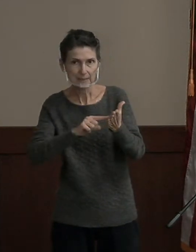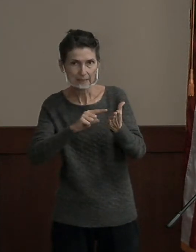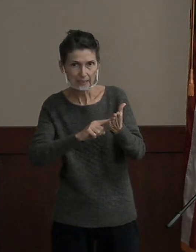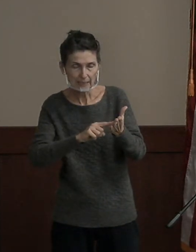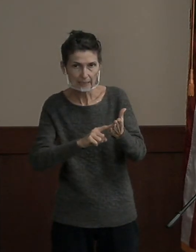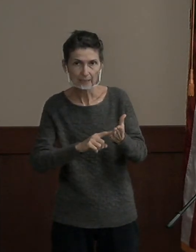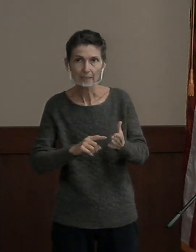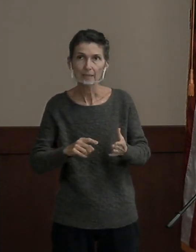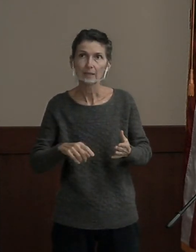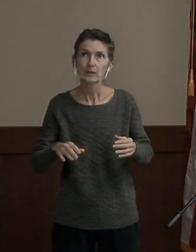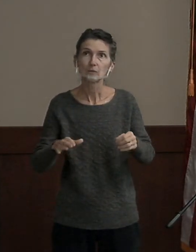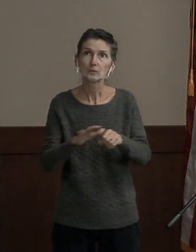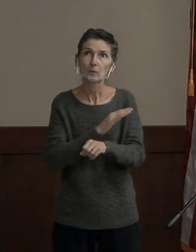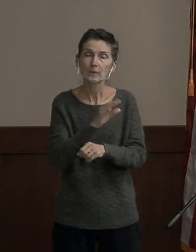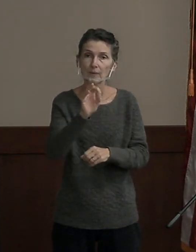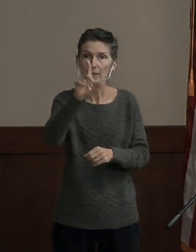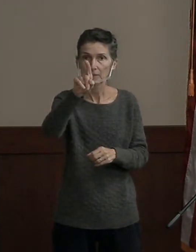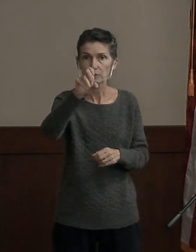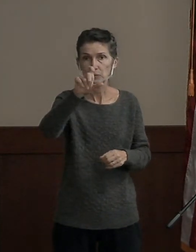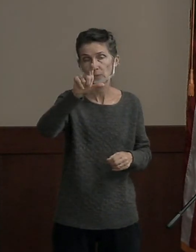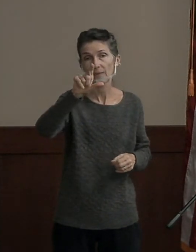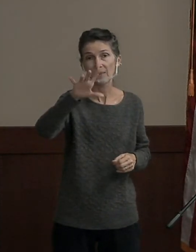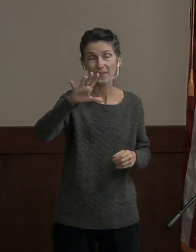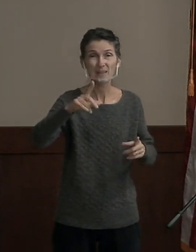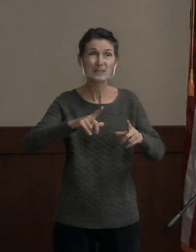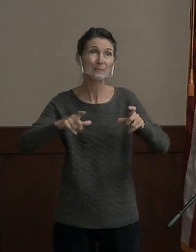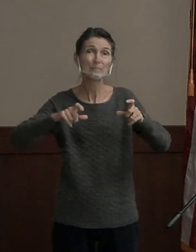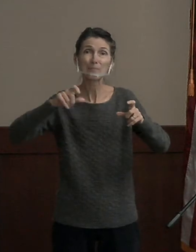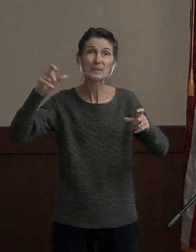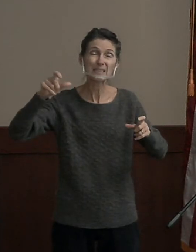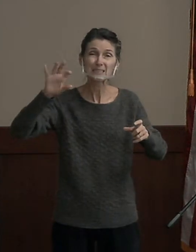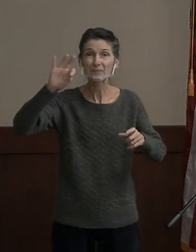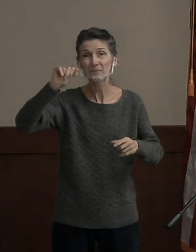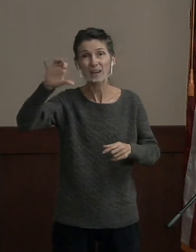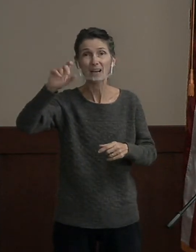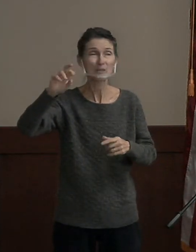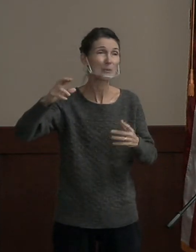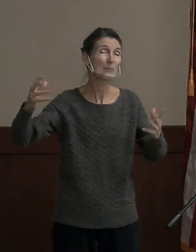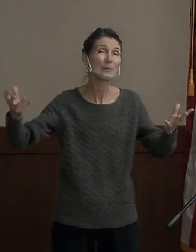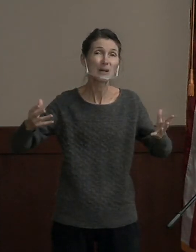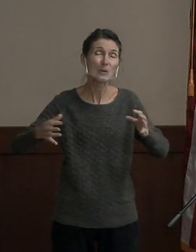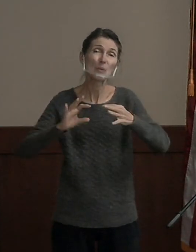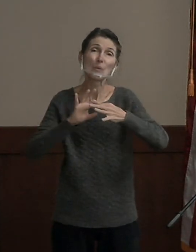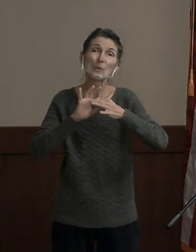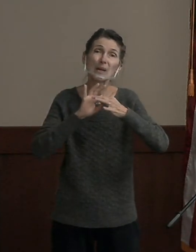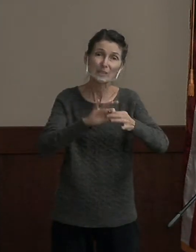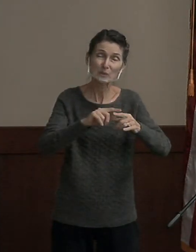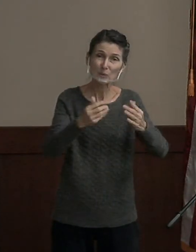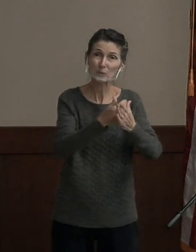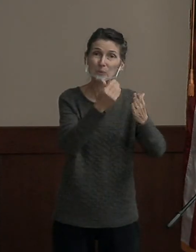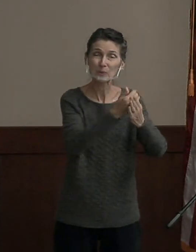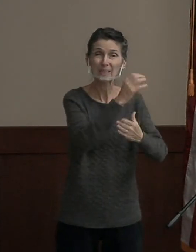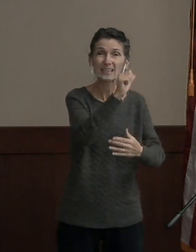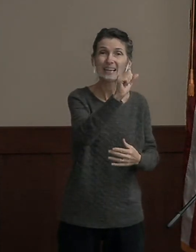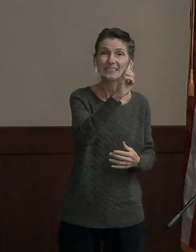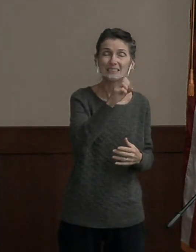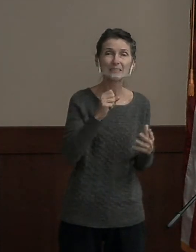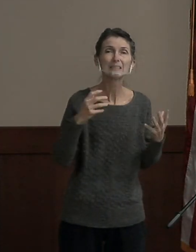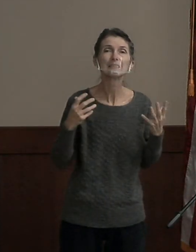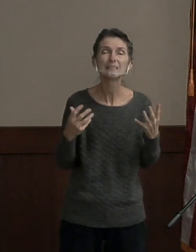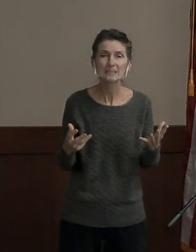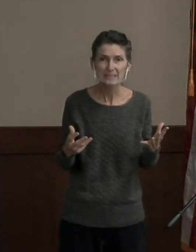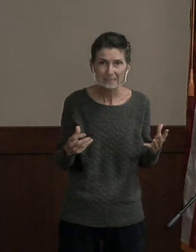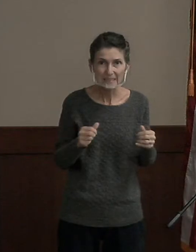and there have been a total of 125. The biggest factor, unequivocally, related to new cases locally has been